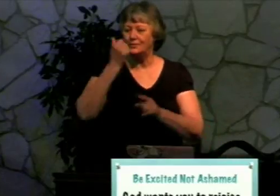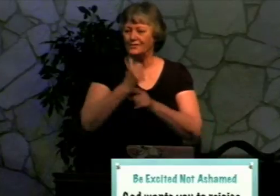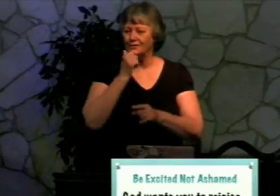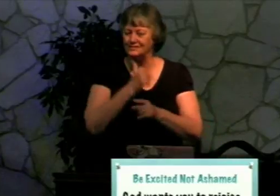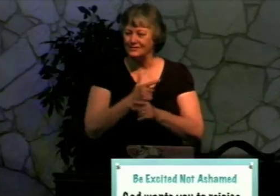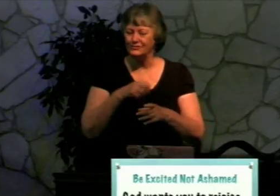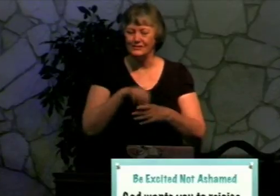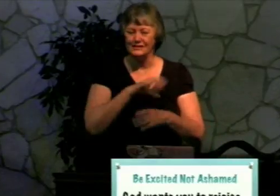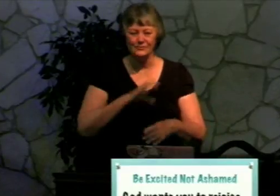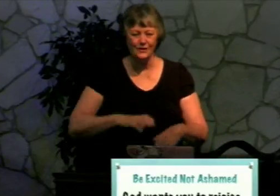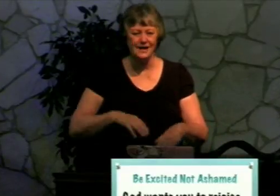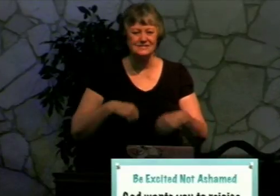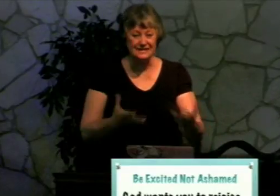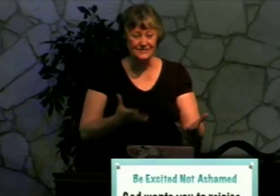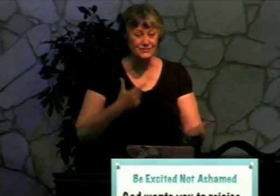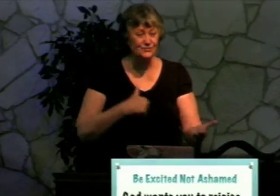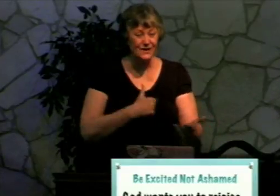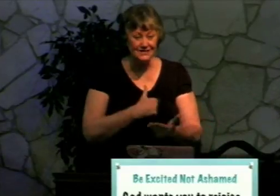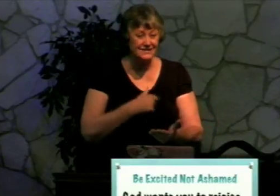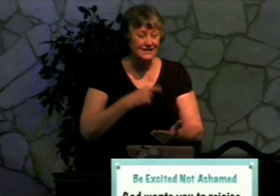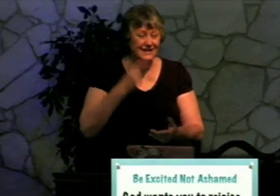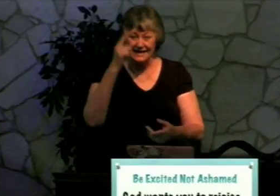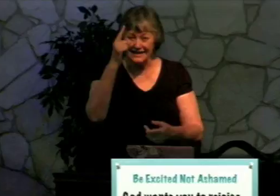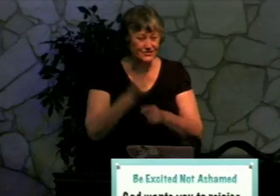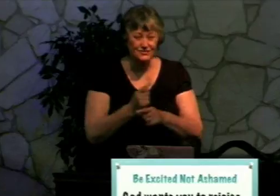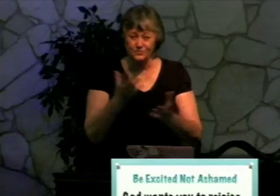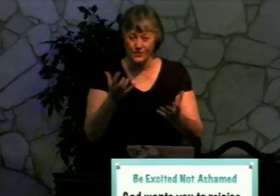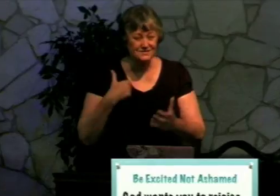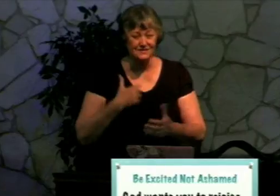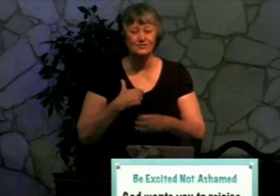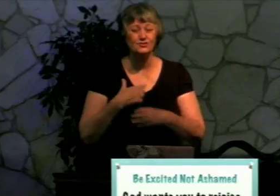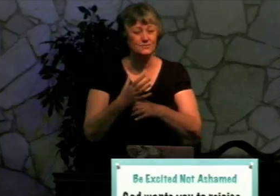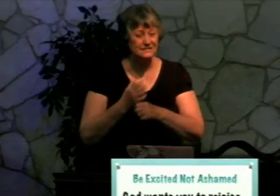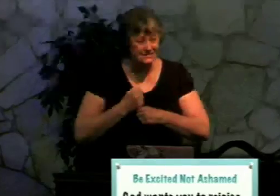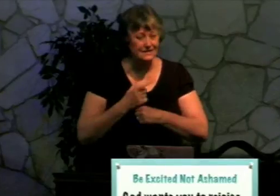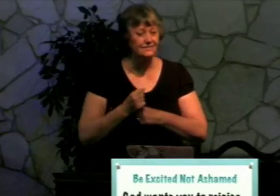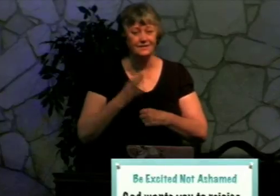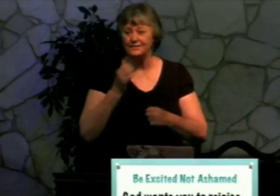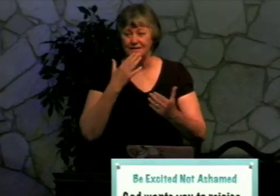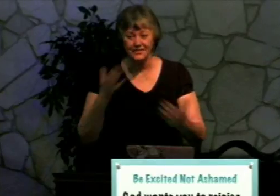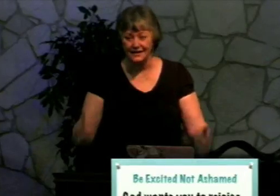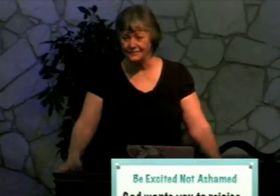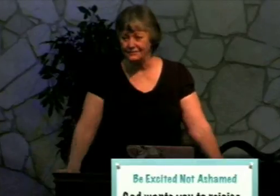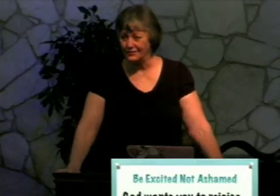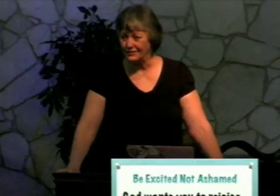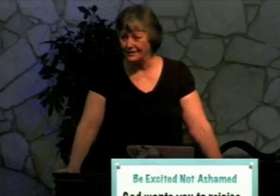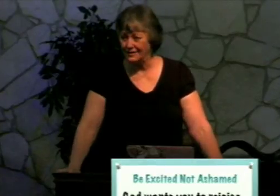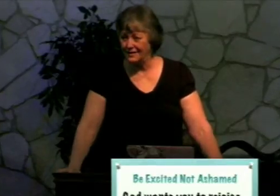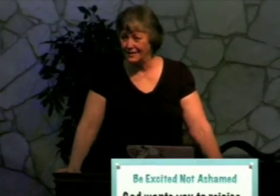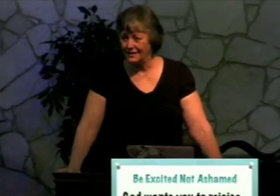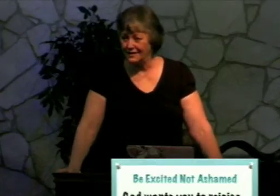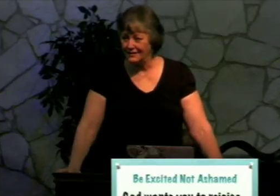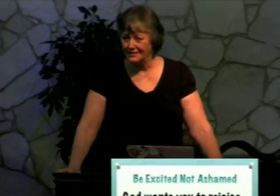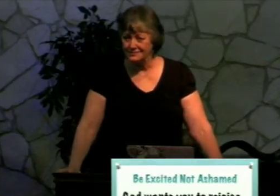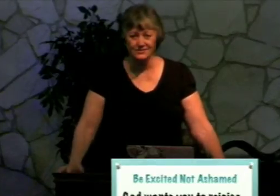brother or sister in Christ gives to us, He just wants us to receive it and be thankful. Just